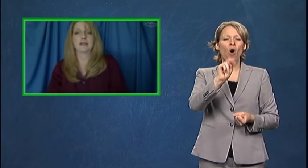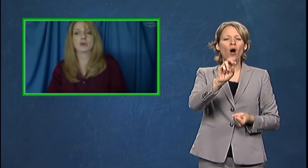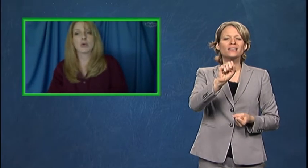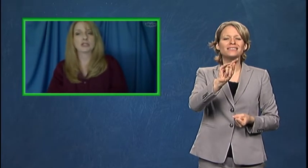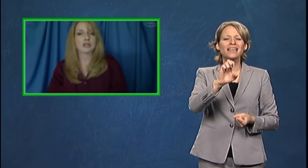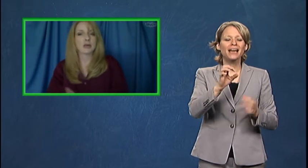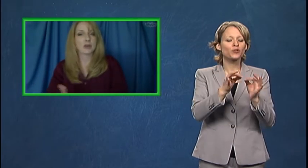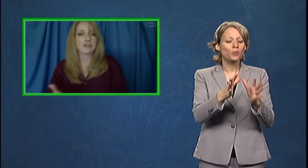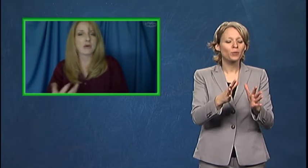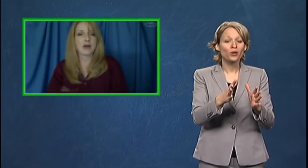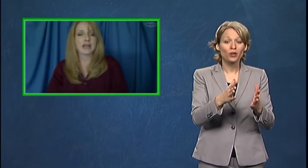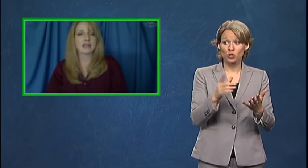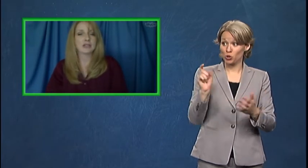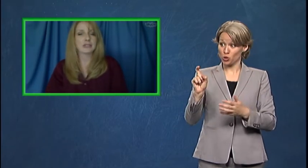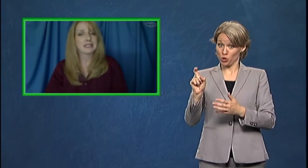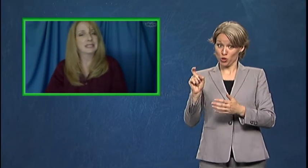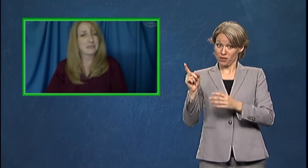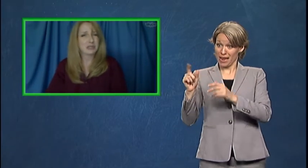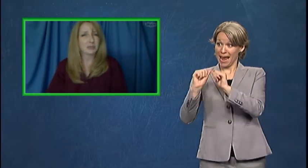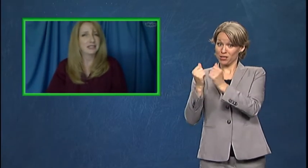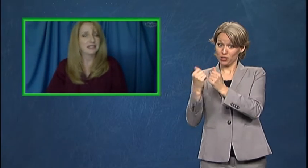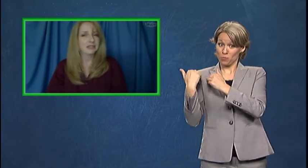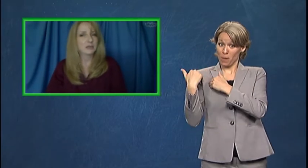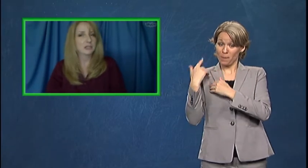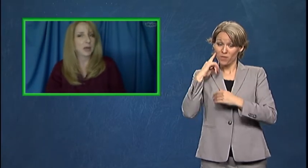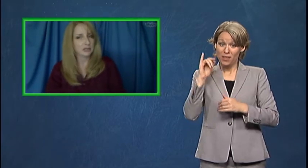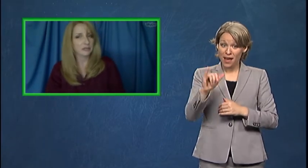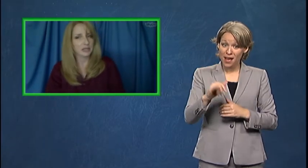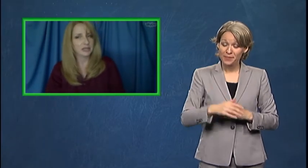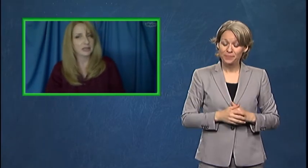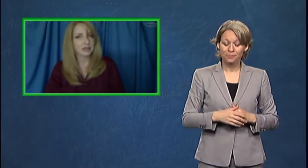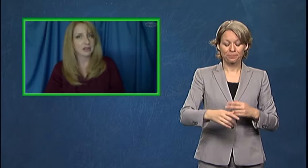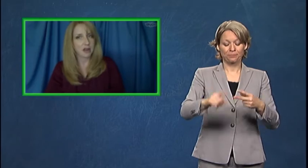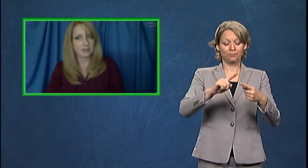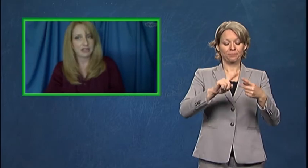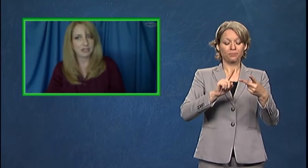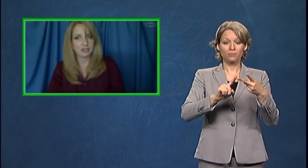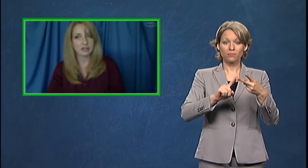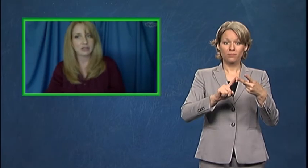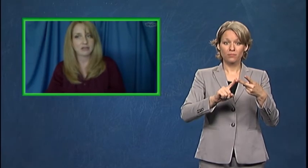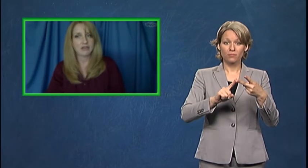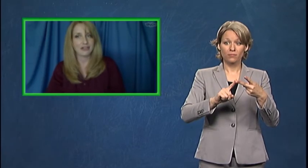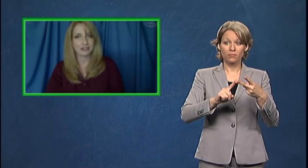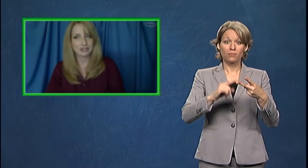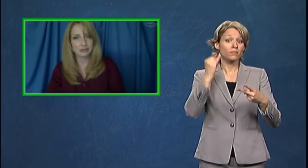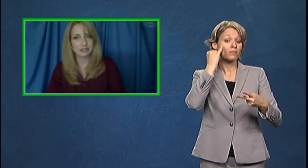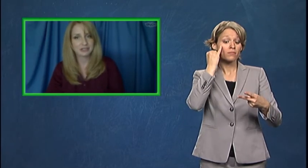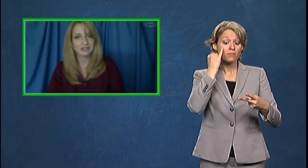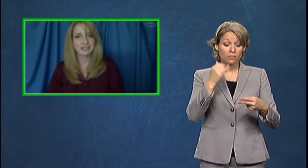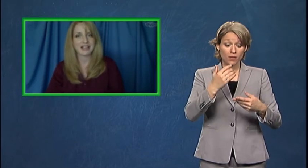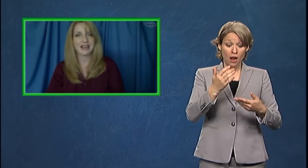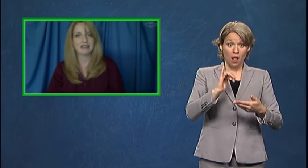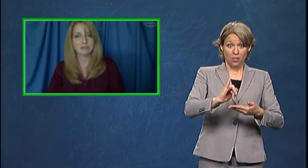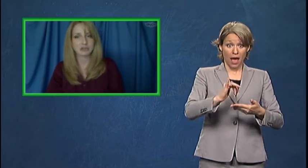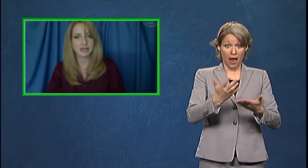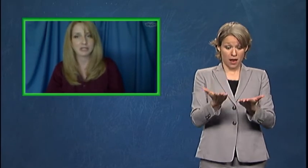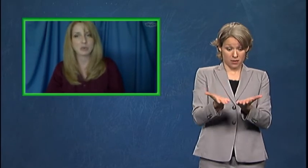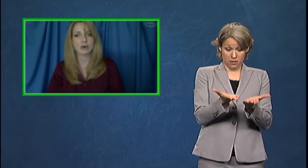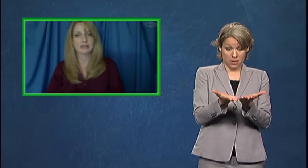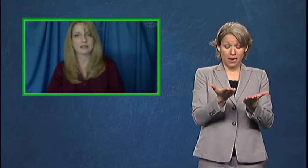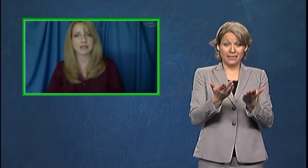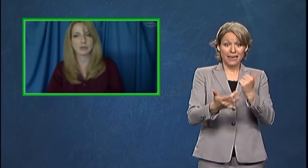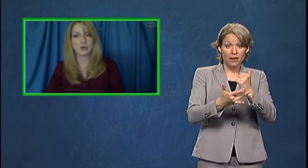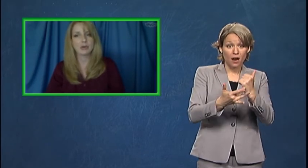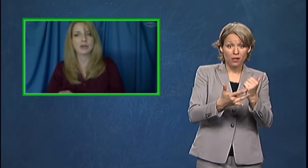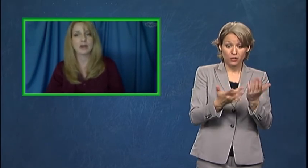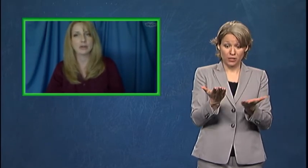The other question I want to throw out at you is it misplacing the responsibility of the accommodation on the student to have them transport